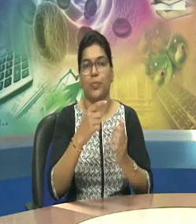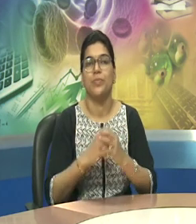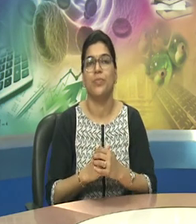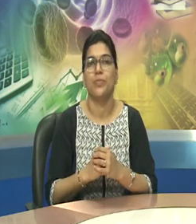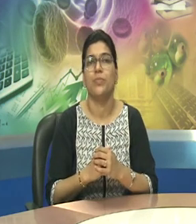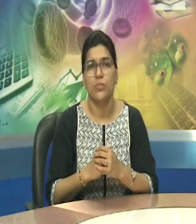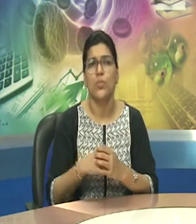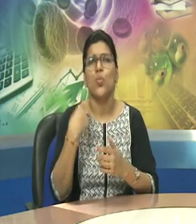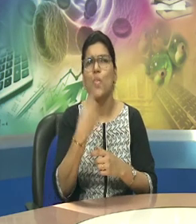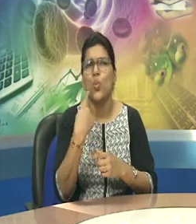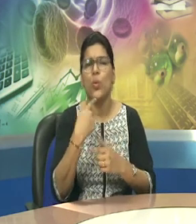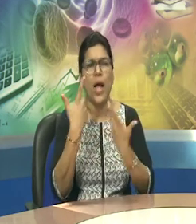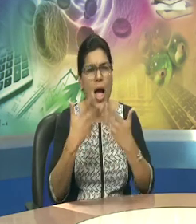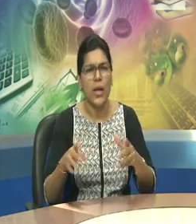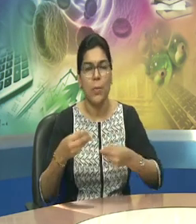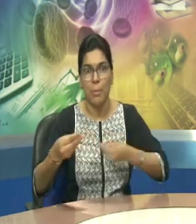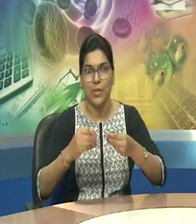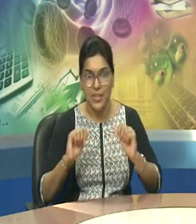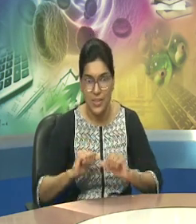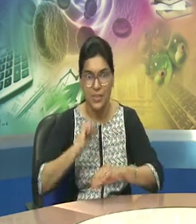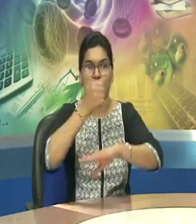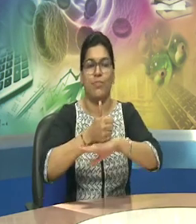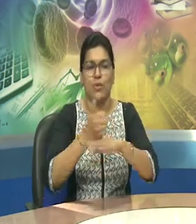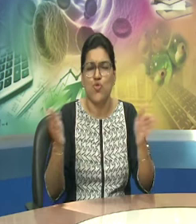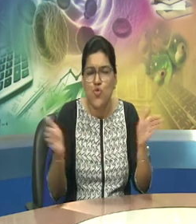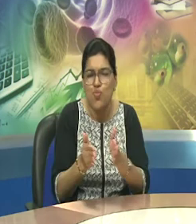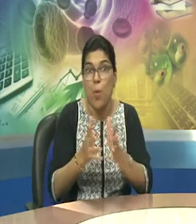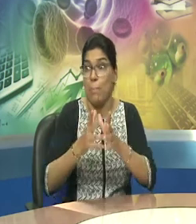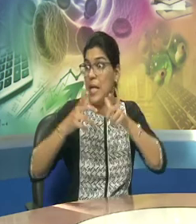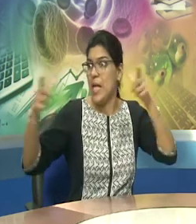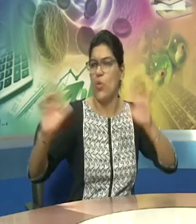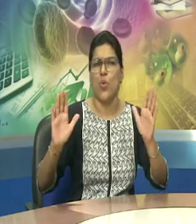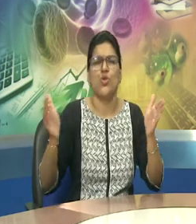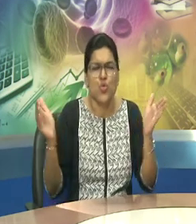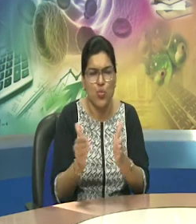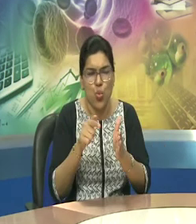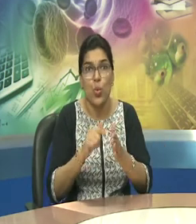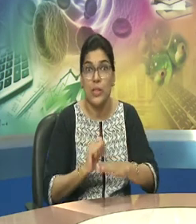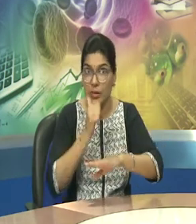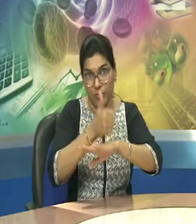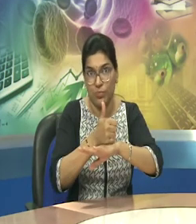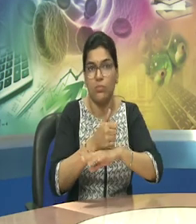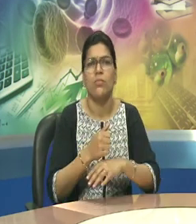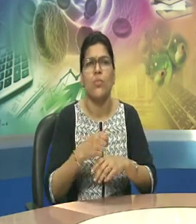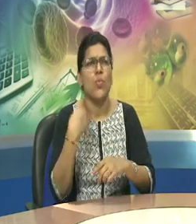Who can start a small business? Anyone can start a small